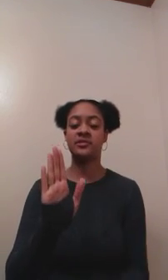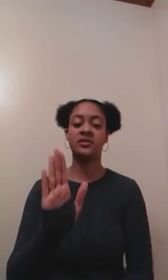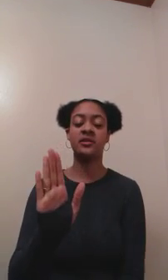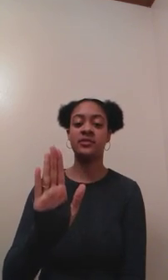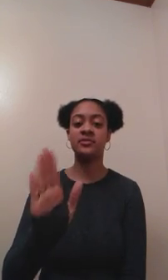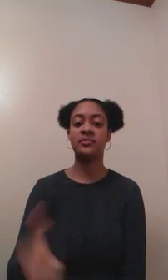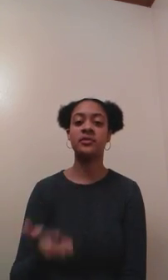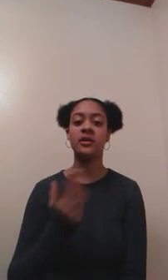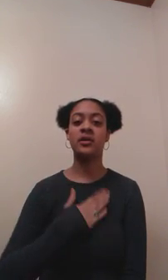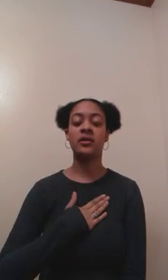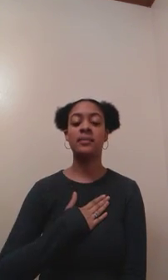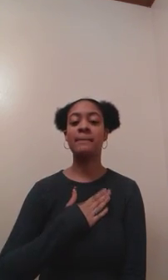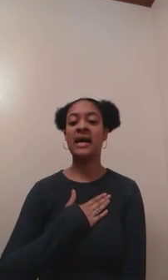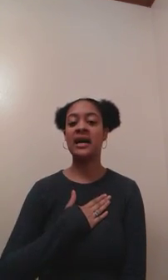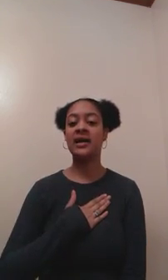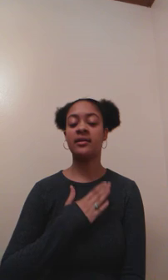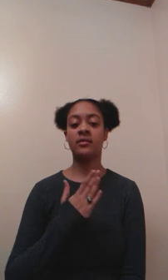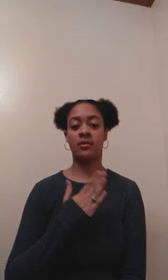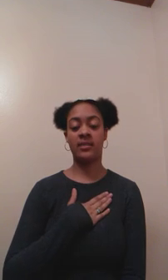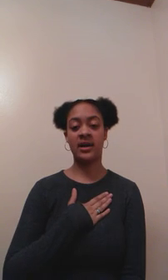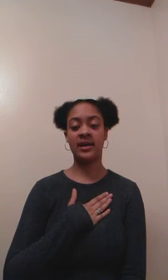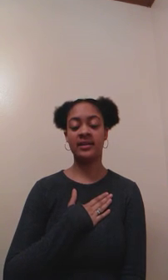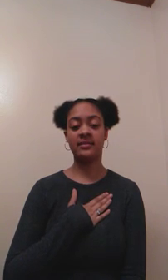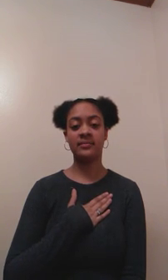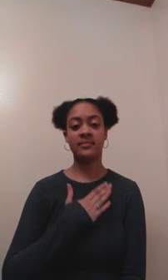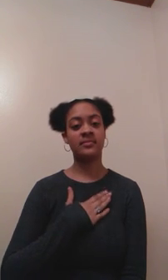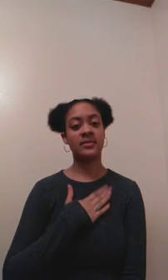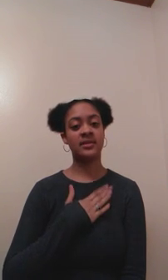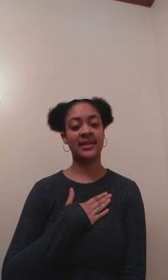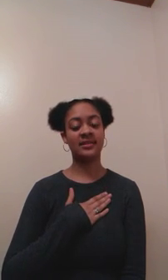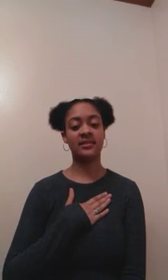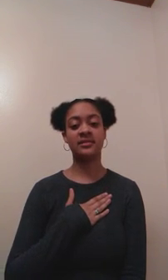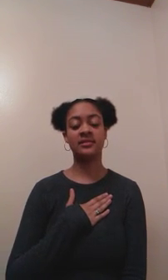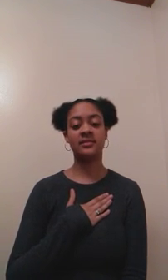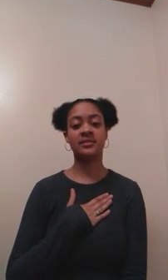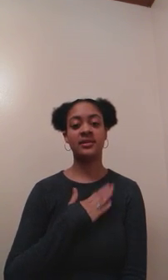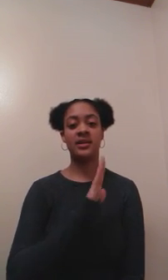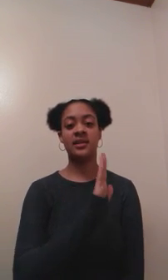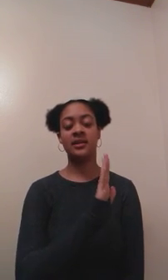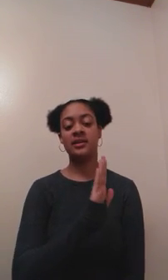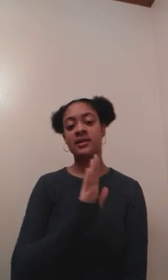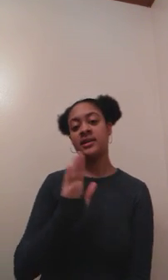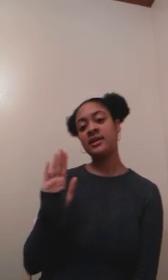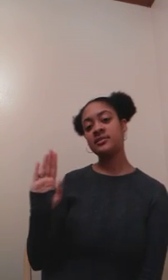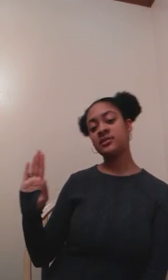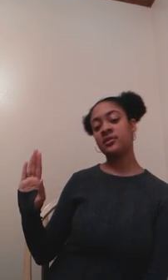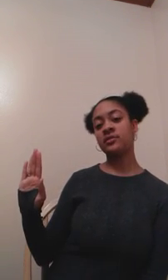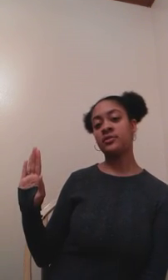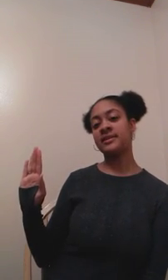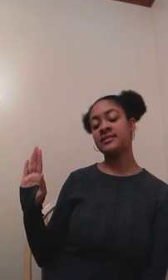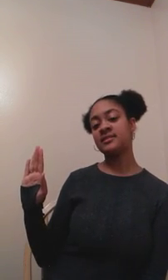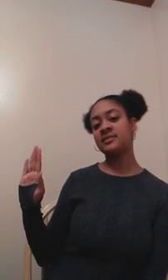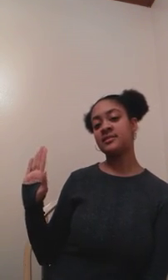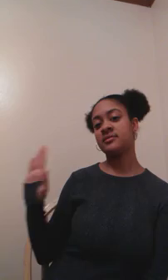you're talking to. My or mine is like this. And then his, her, or its would